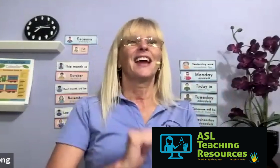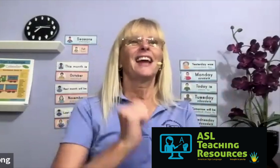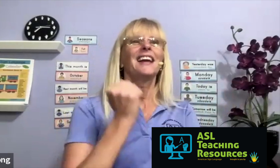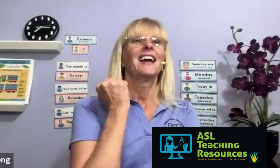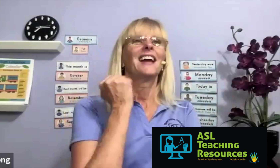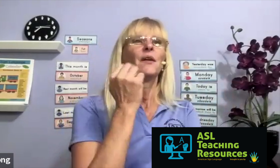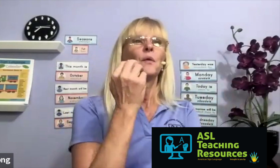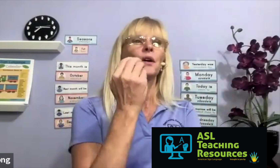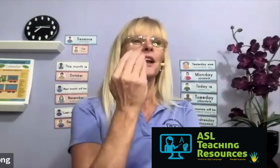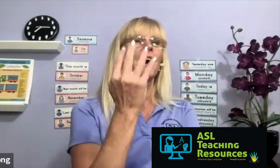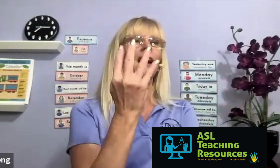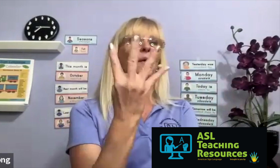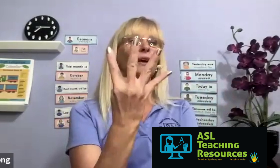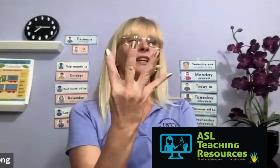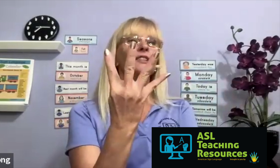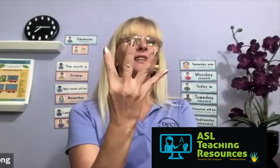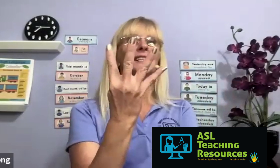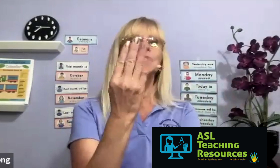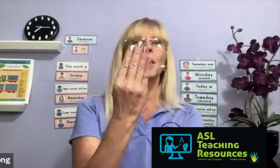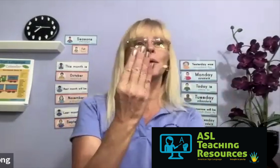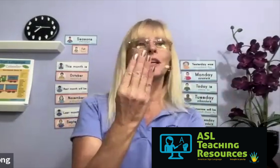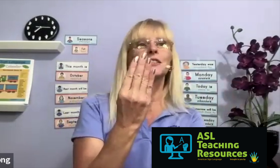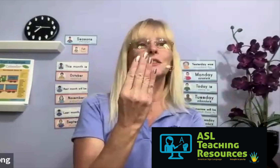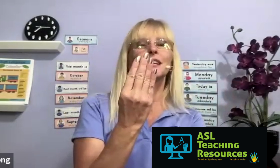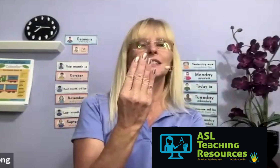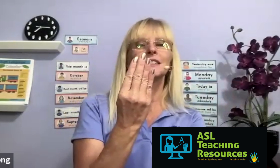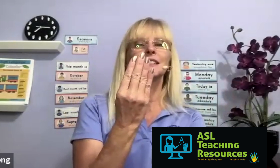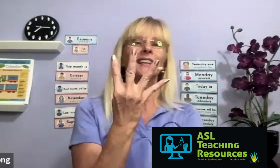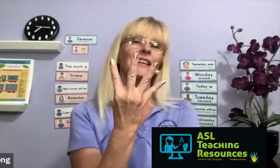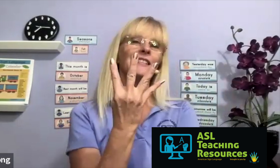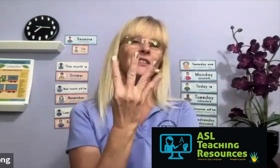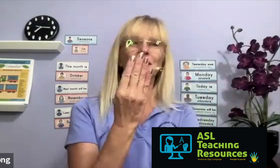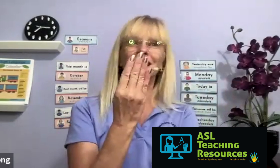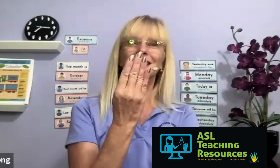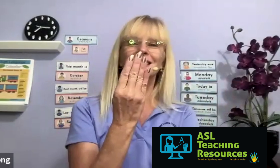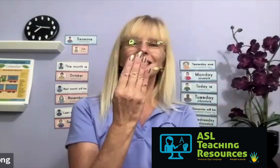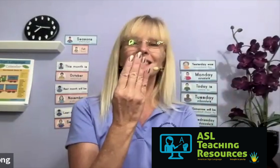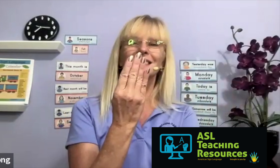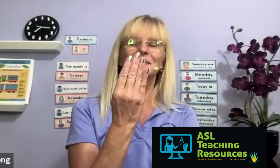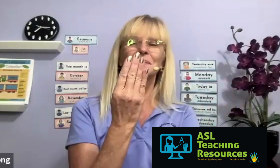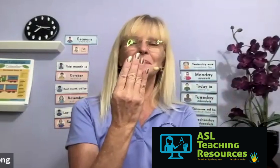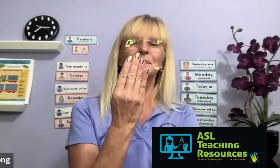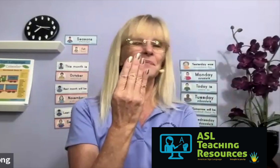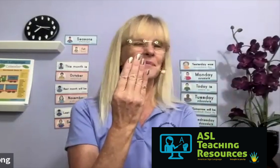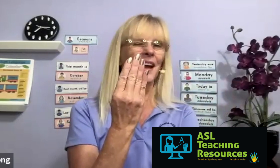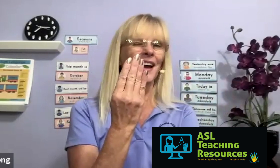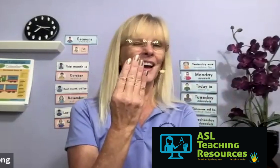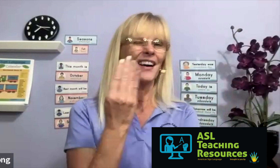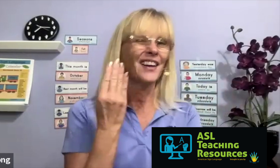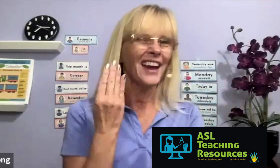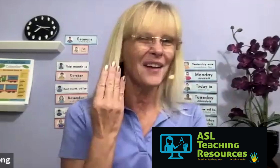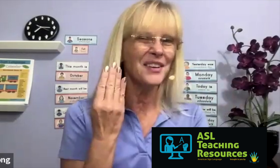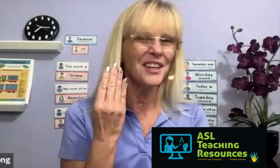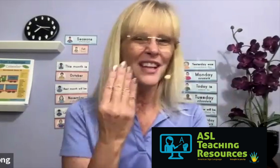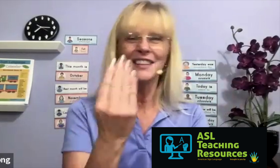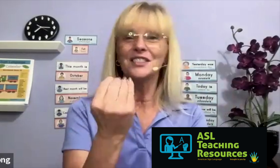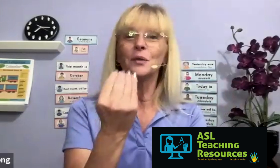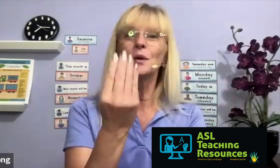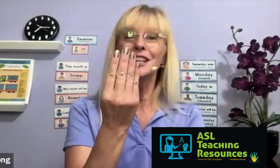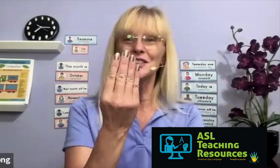Okay, are we going to do this? Are we going to do this? This or this? Okay, I'm going to give you the answer. We're going to do